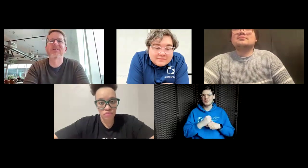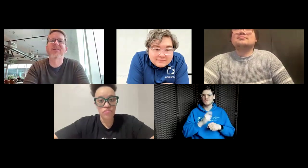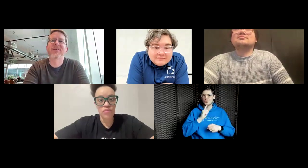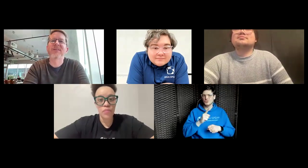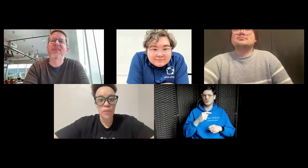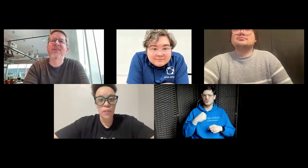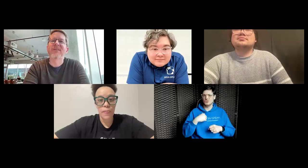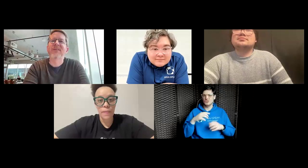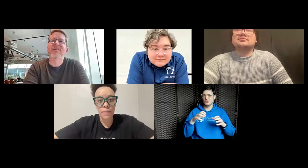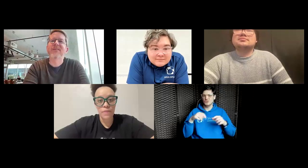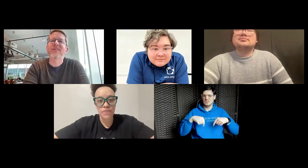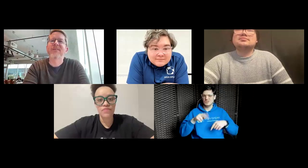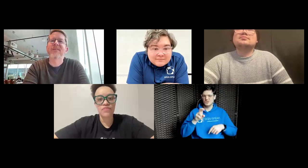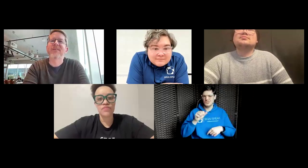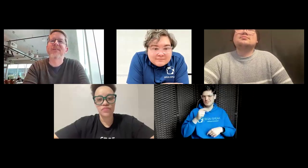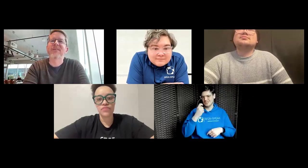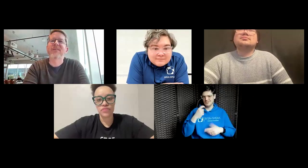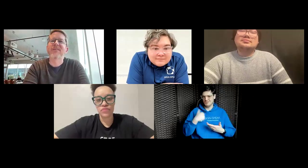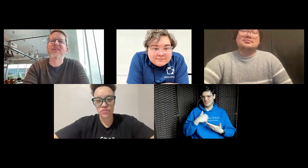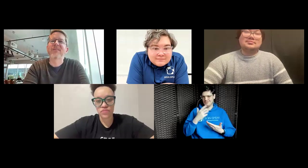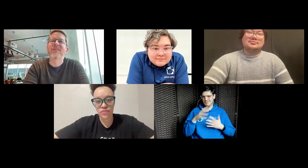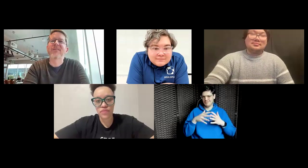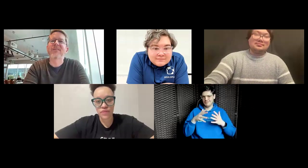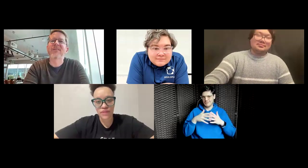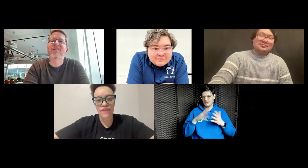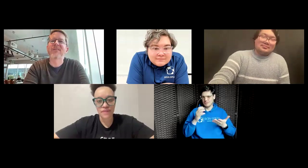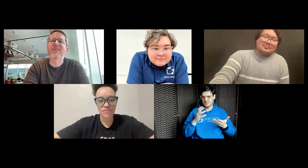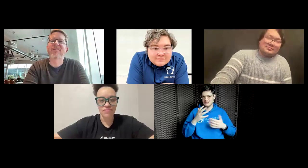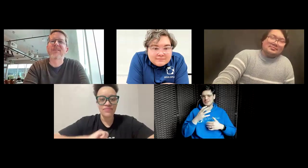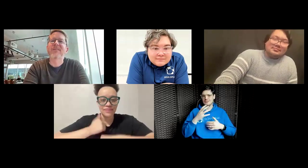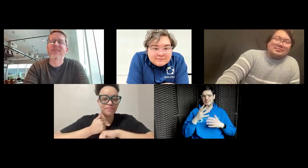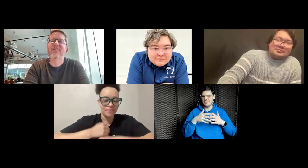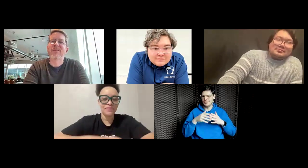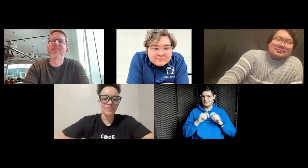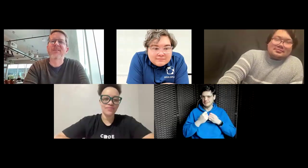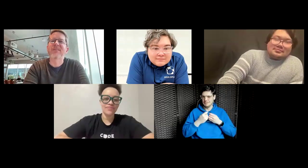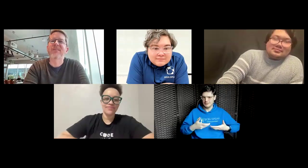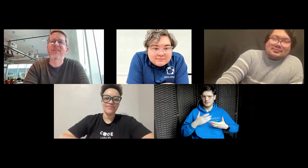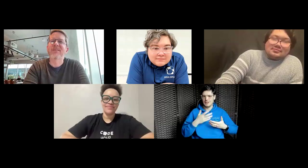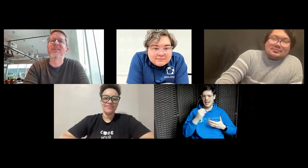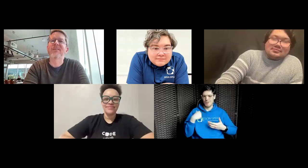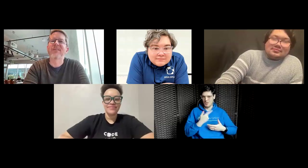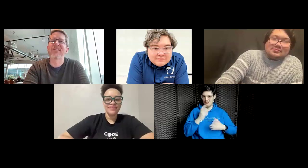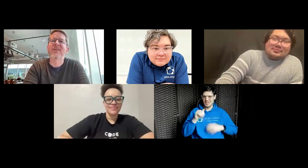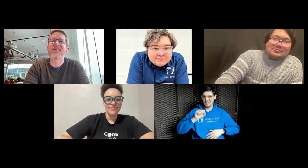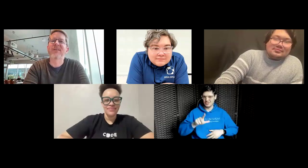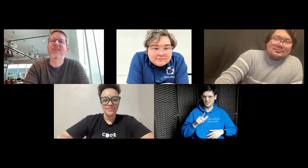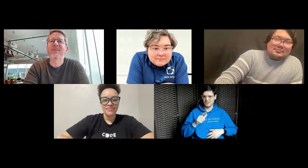So that is something that's on our roadmap. Um, we are an American-based company and our team is from